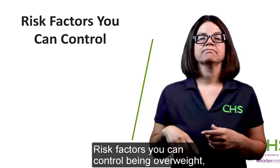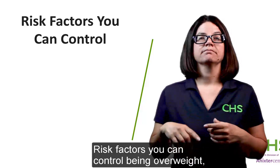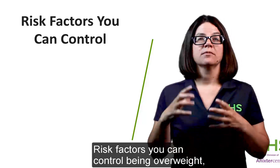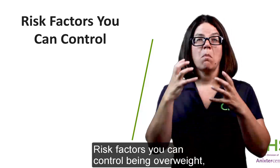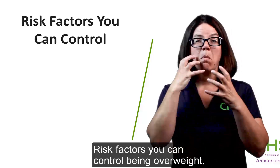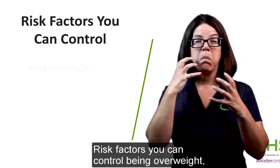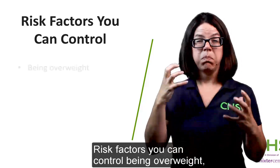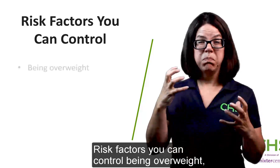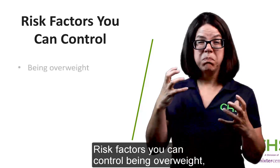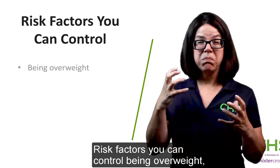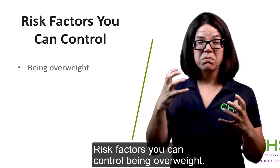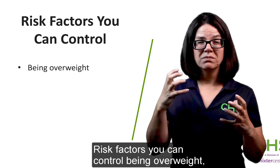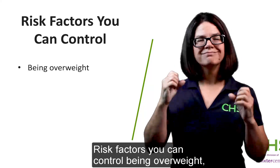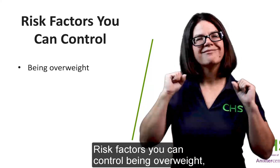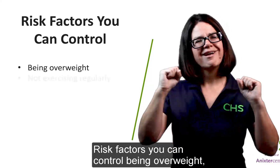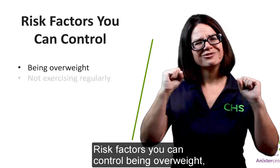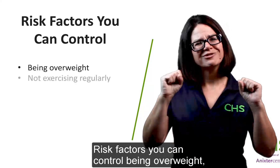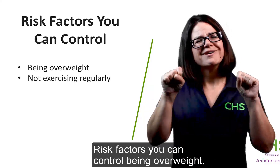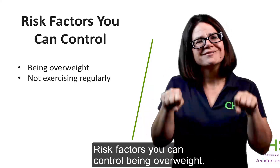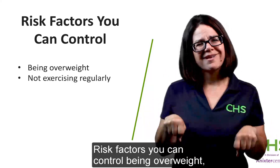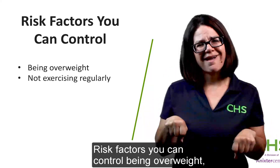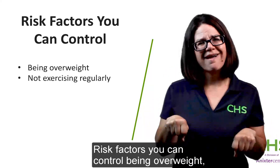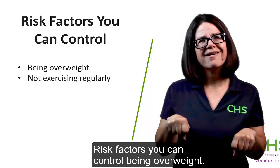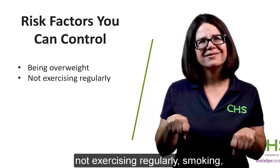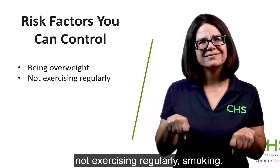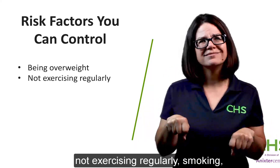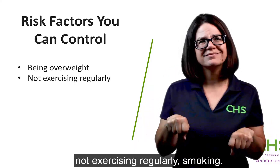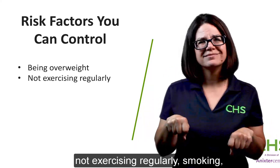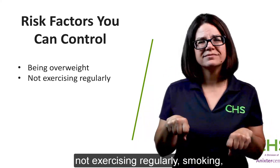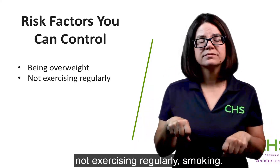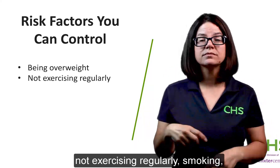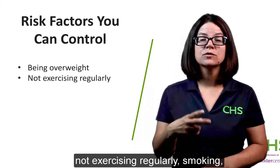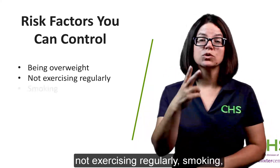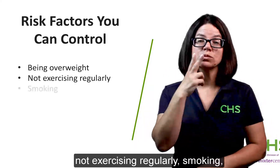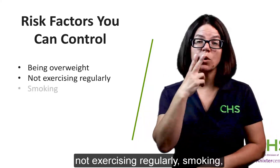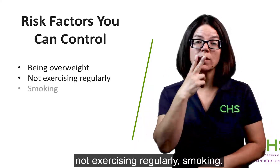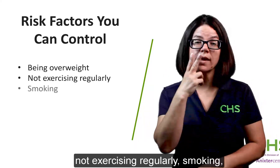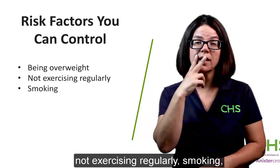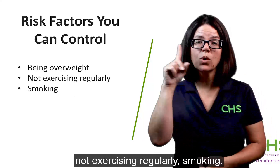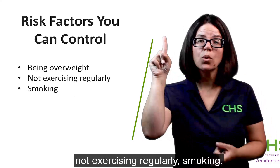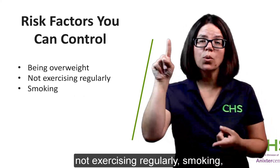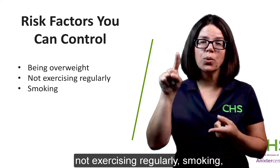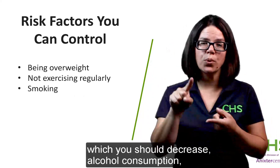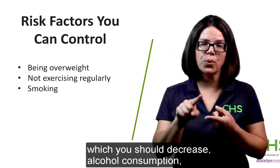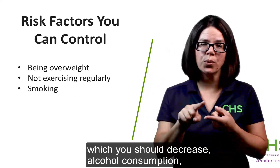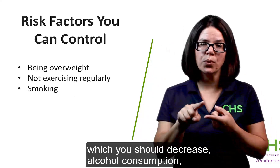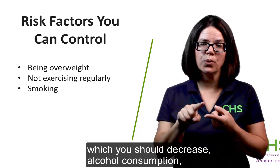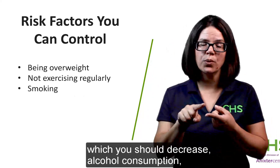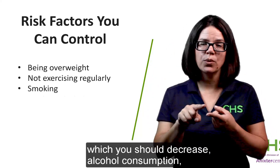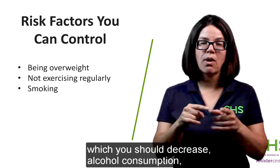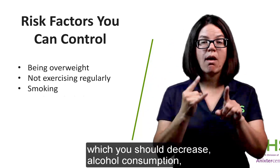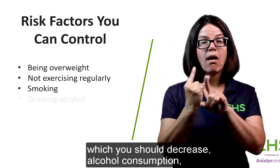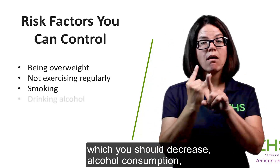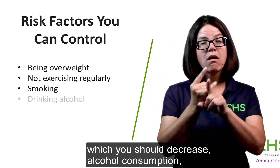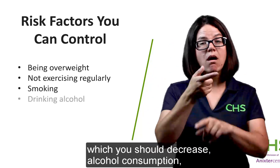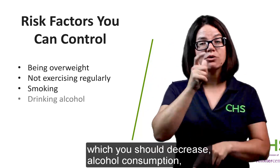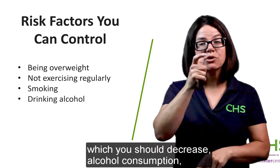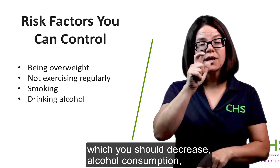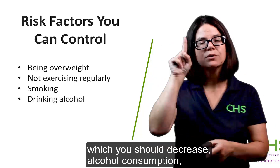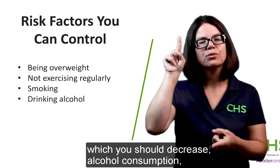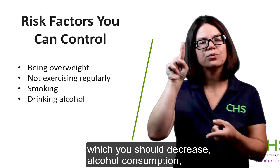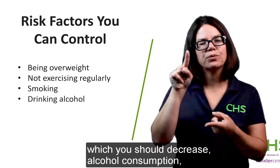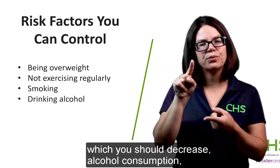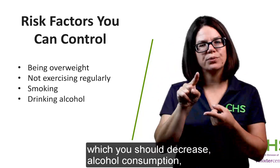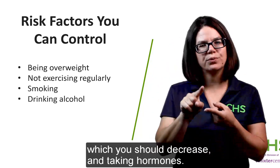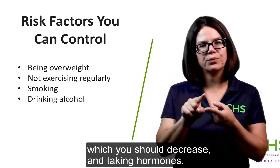Risk factors you can control: being overweight, not exercising regularly, smoking, which you should decrease,